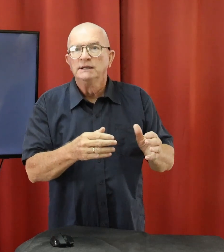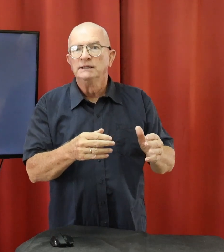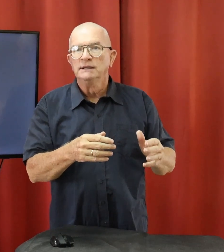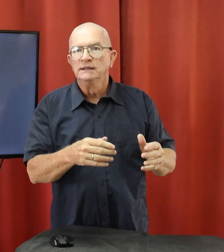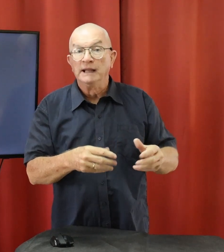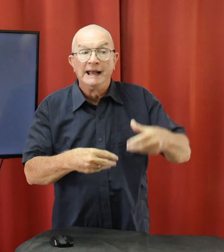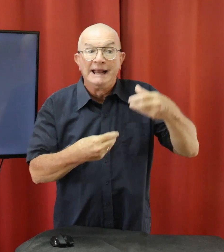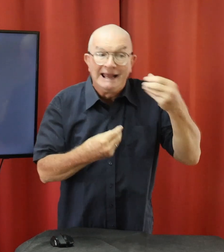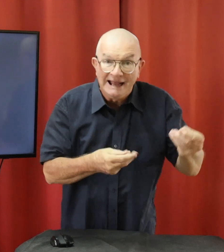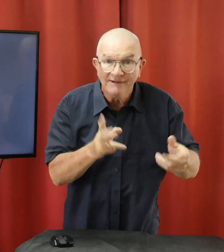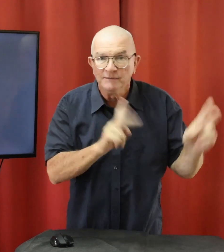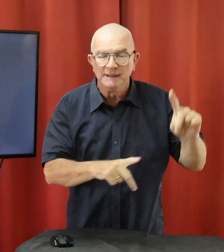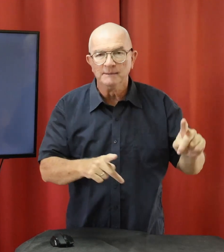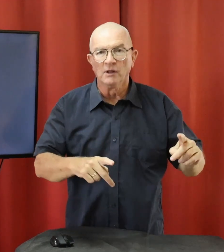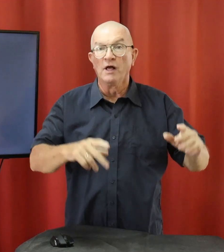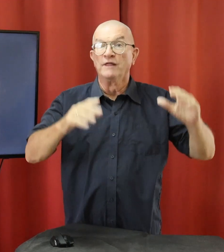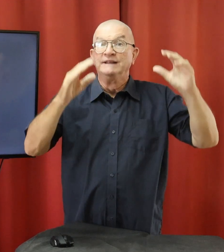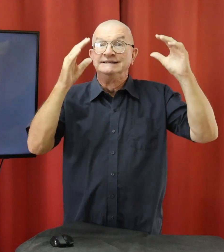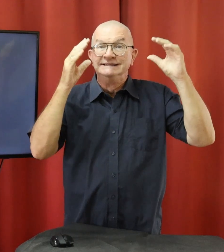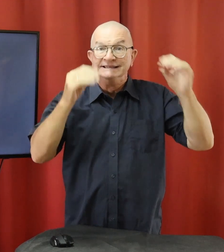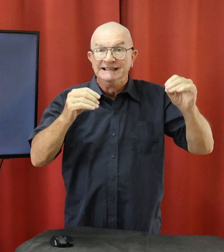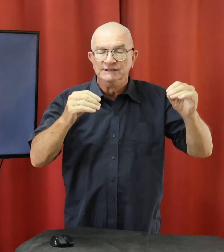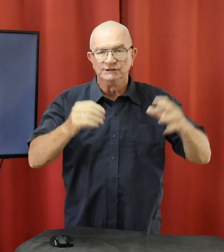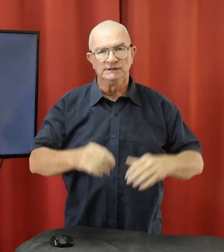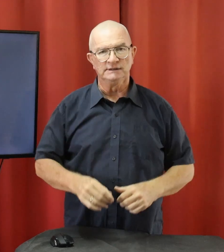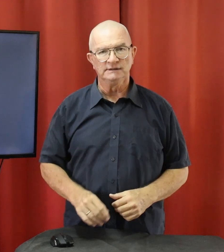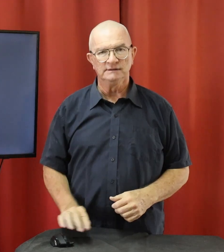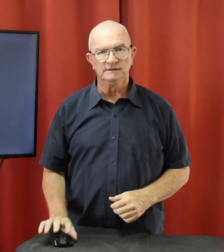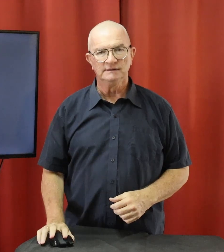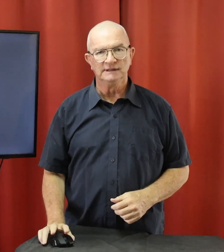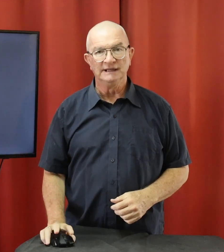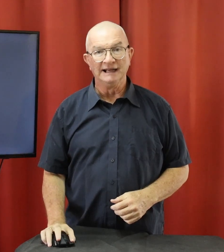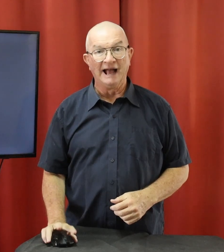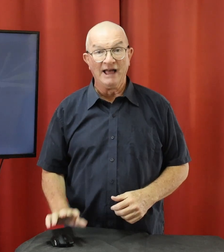And we should be eager to give people that teaching.